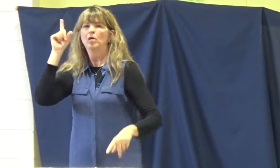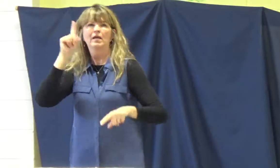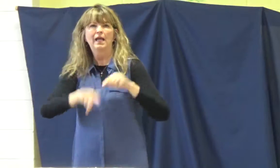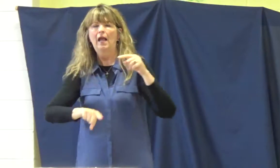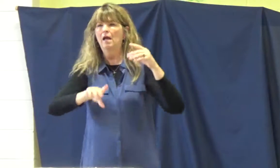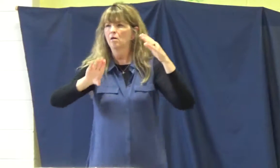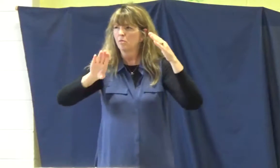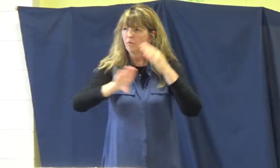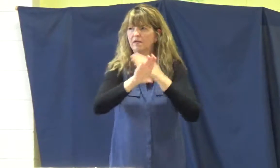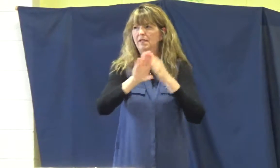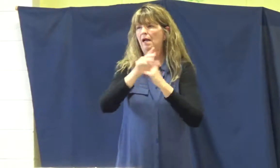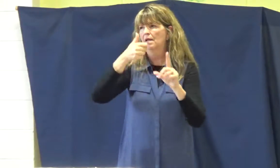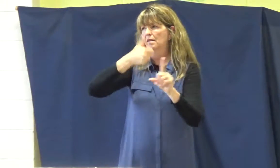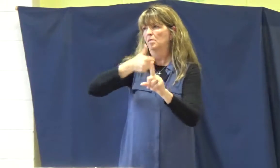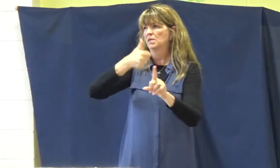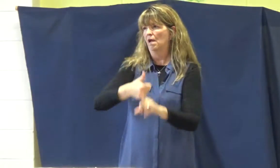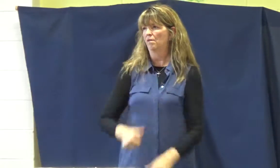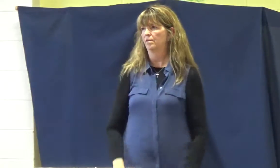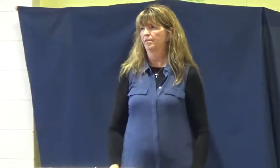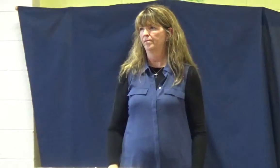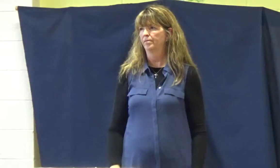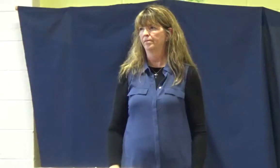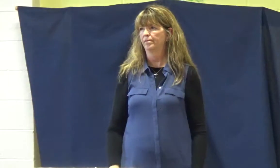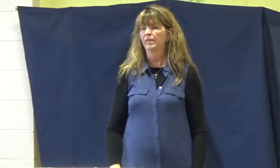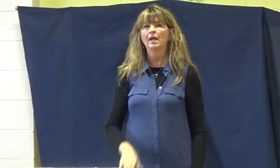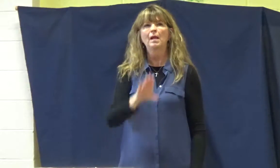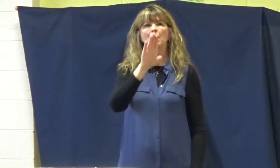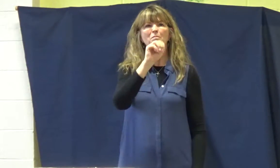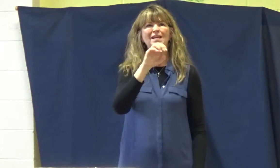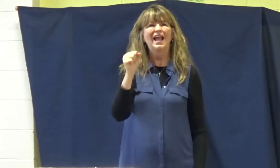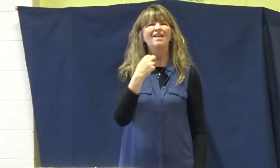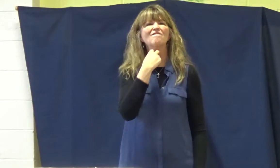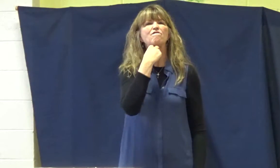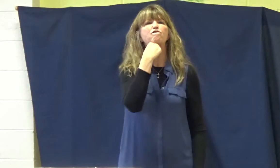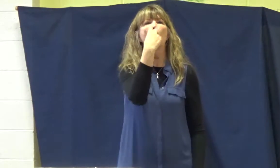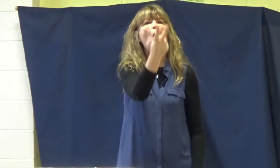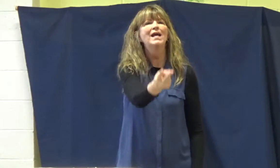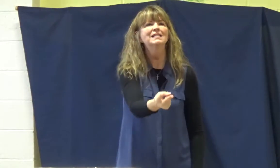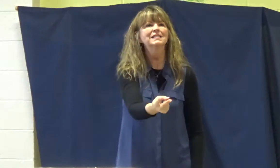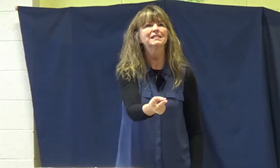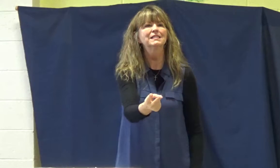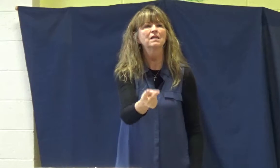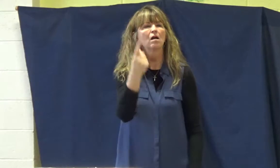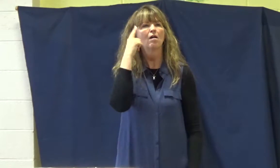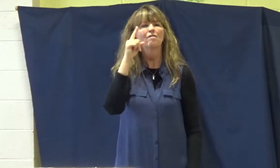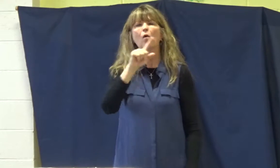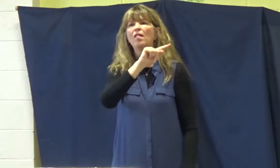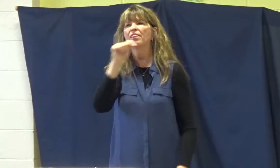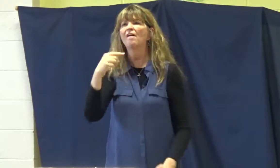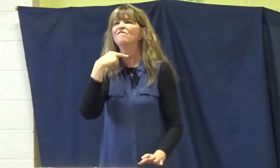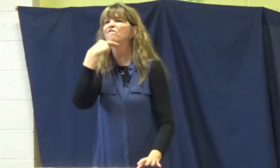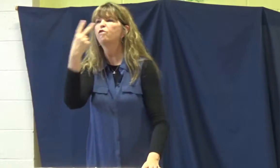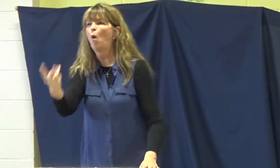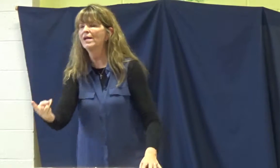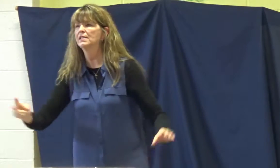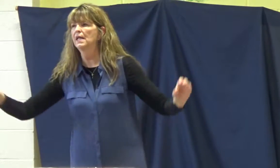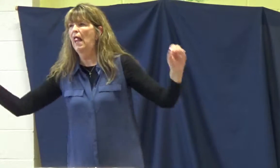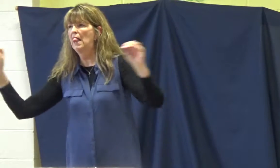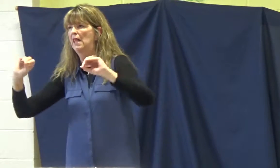support people who can't protect themselves. That you will be a voice for people